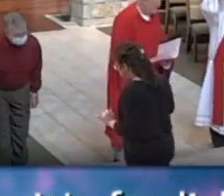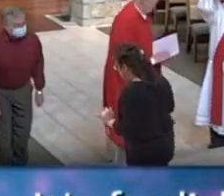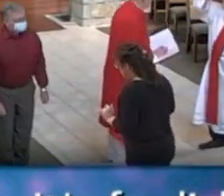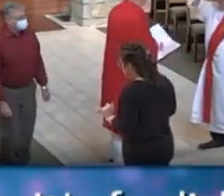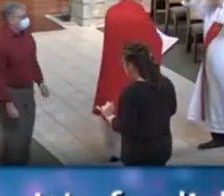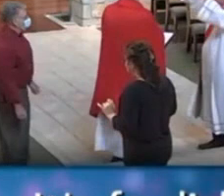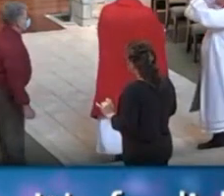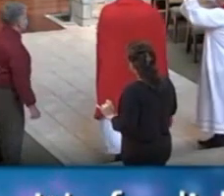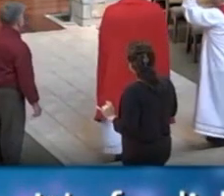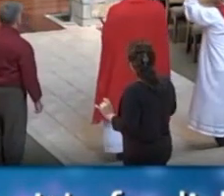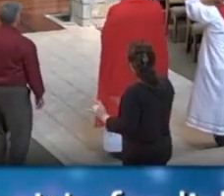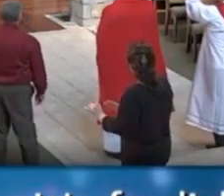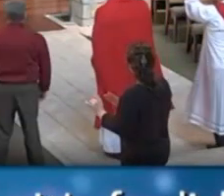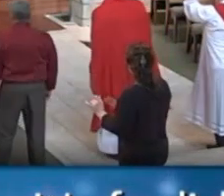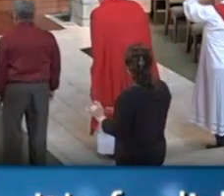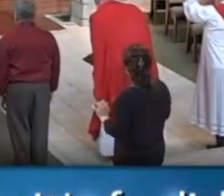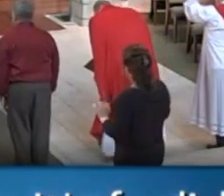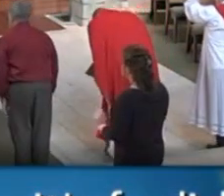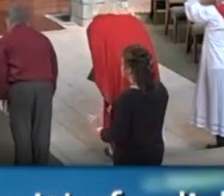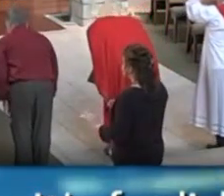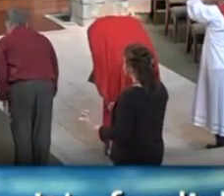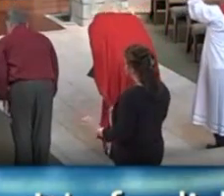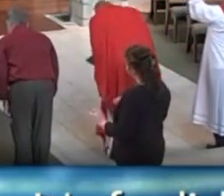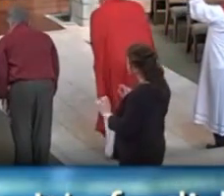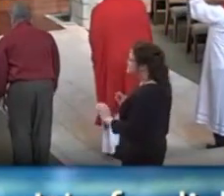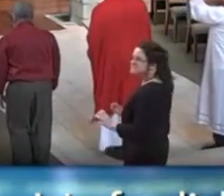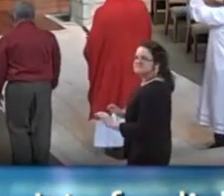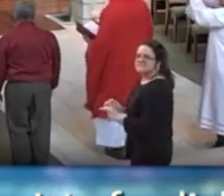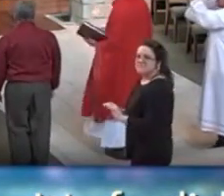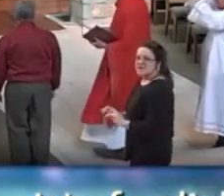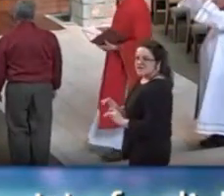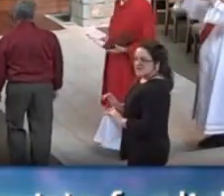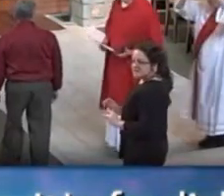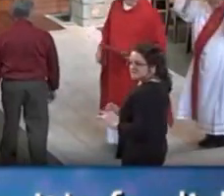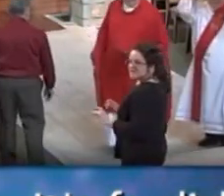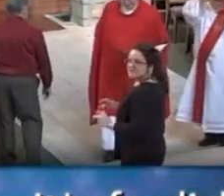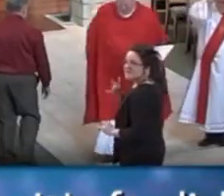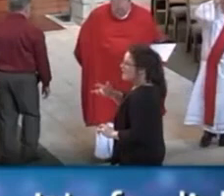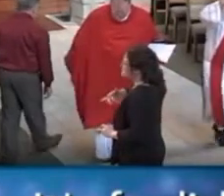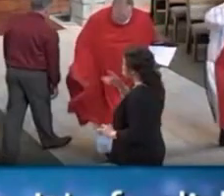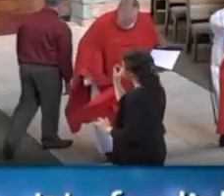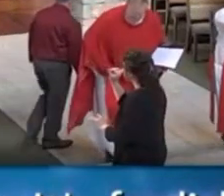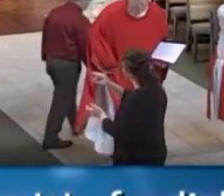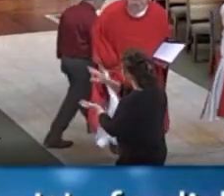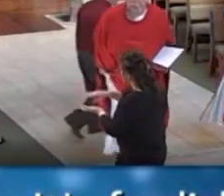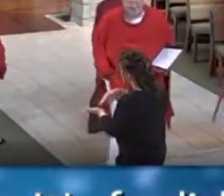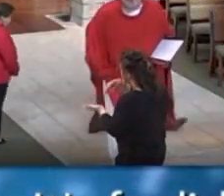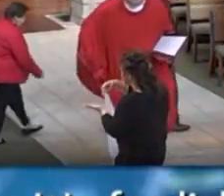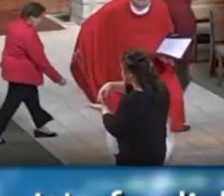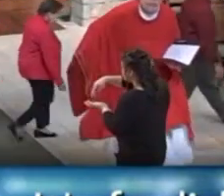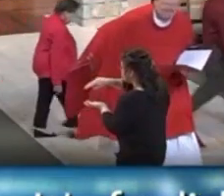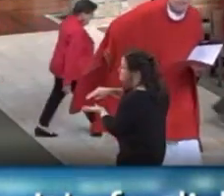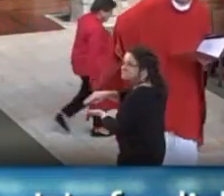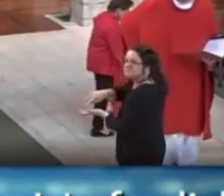and then they turn around and they bow to the people. Here we go. That's pretty innovative. Now on